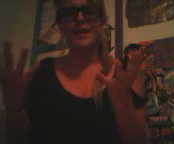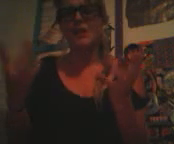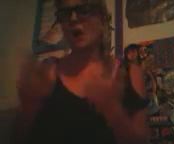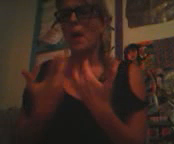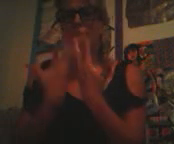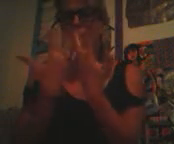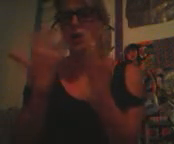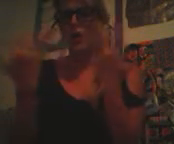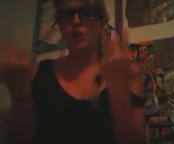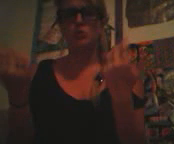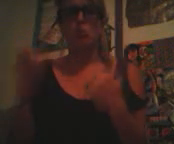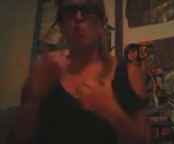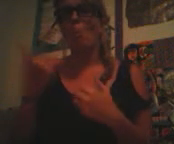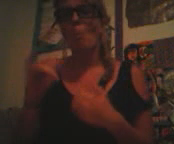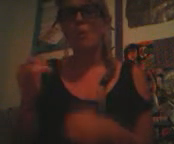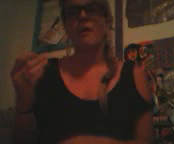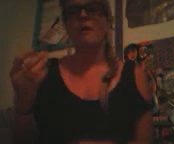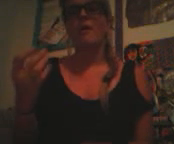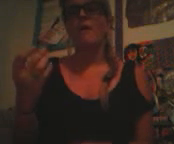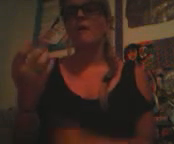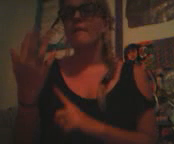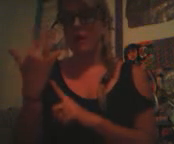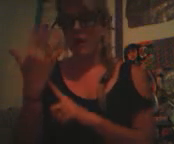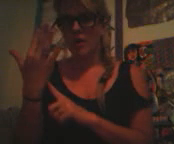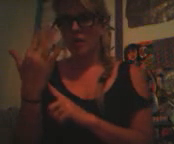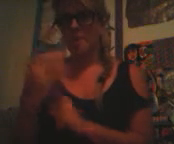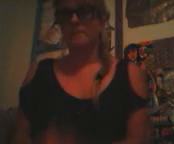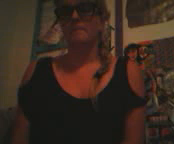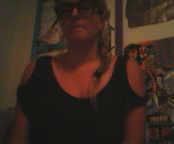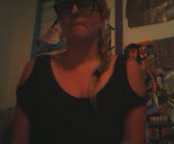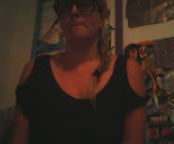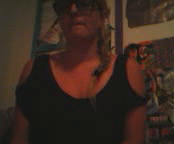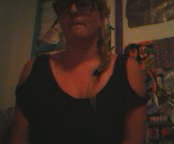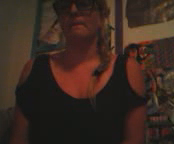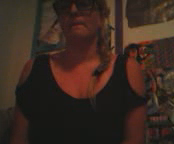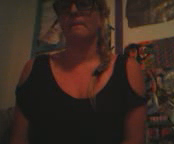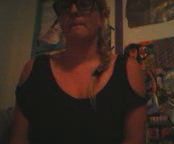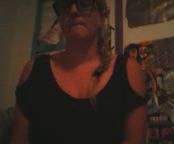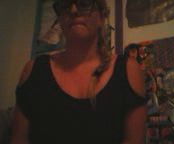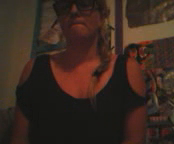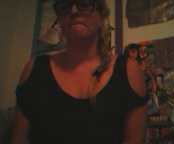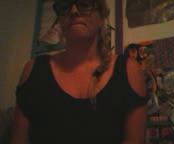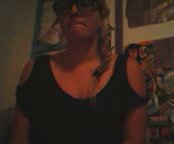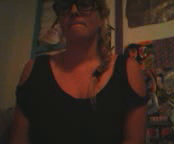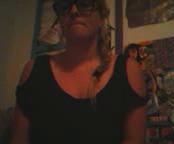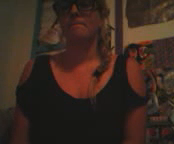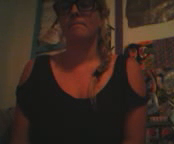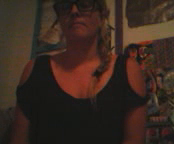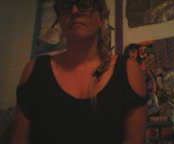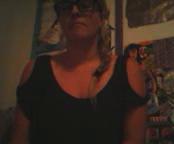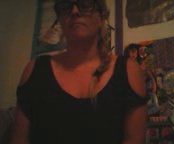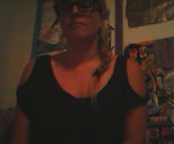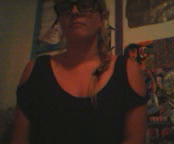the ingredients in a combustion reaction are always going to be the ingredients, the reactants, combinations of carbon and hydrogen